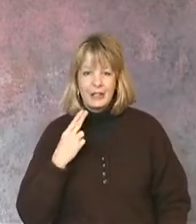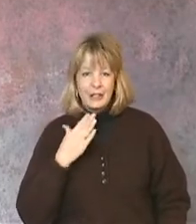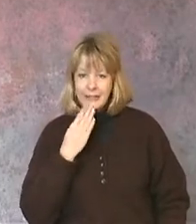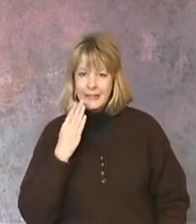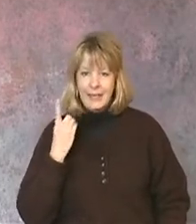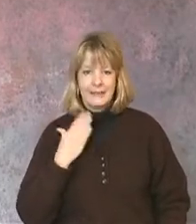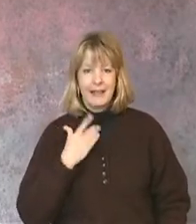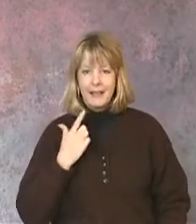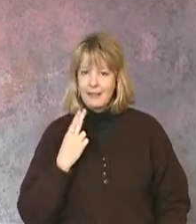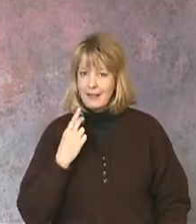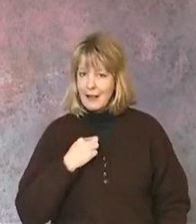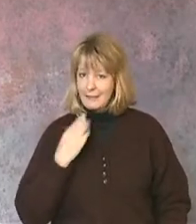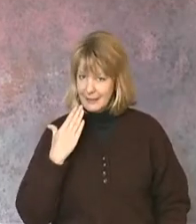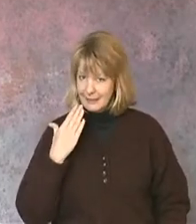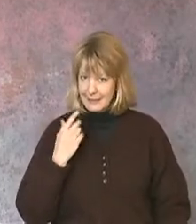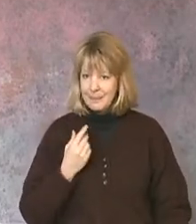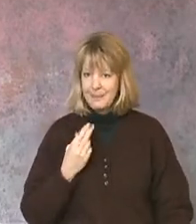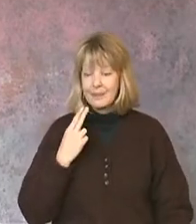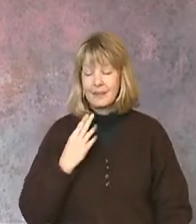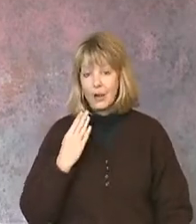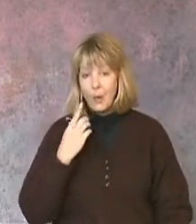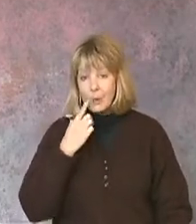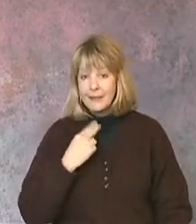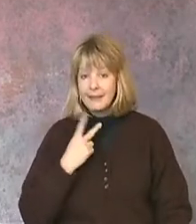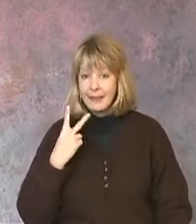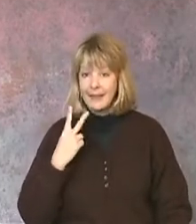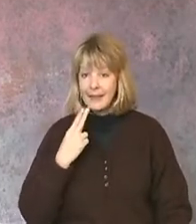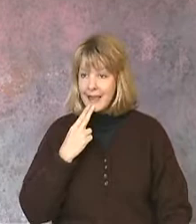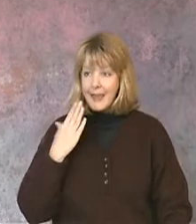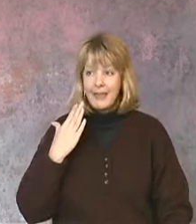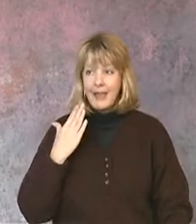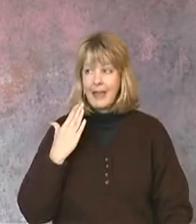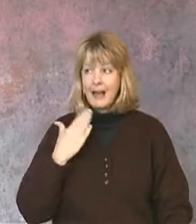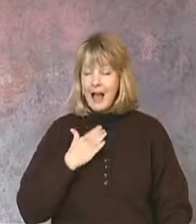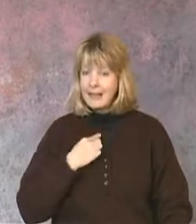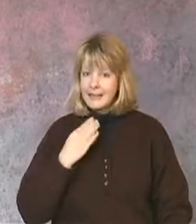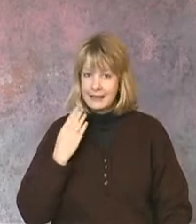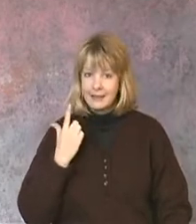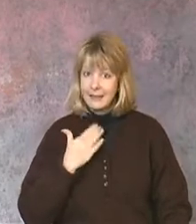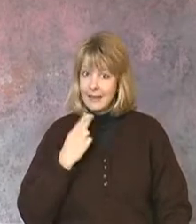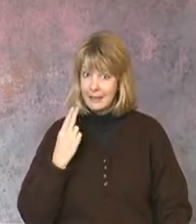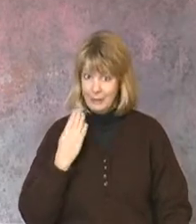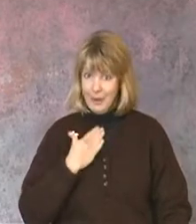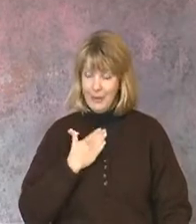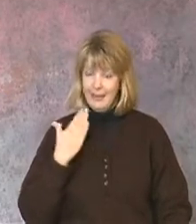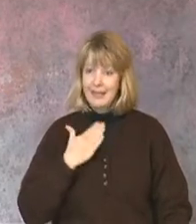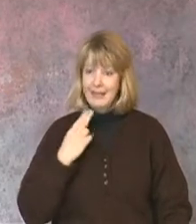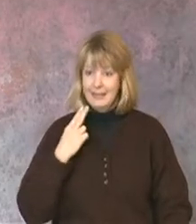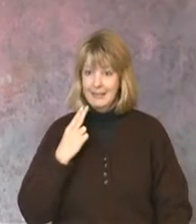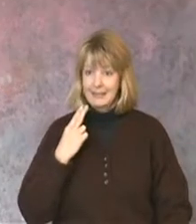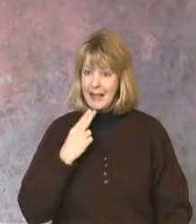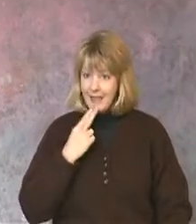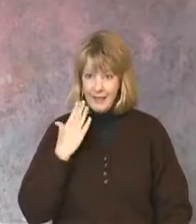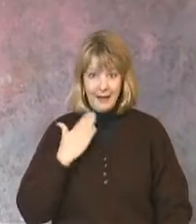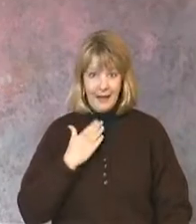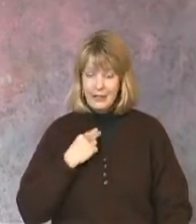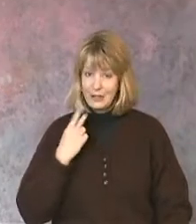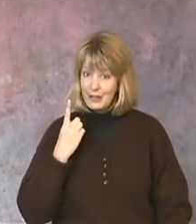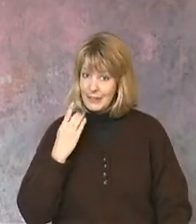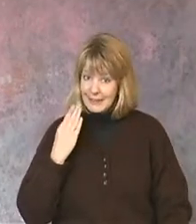years, and I loved it. The only thing that I didn't like about it is that I couldn't